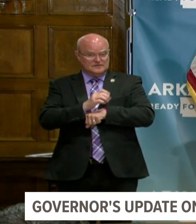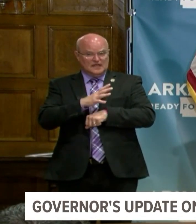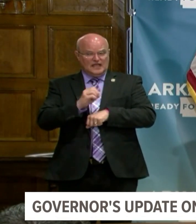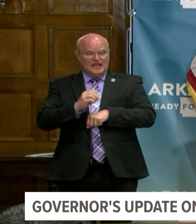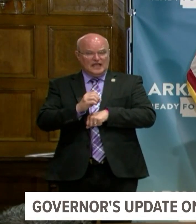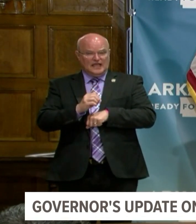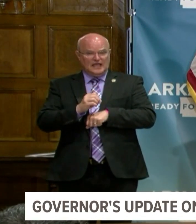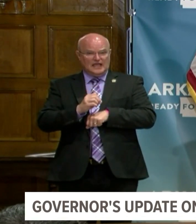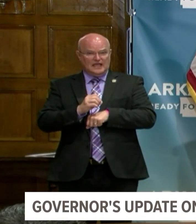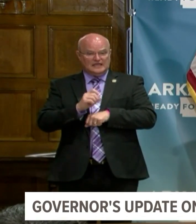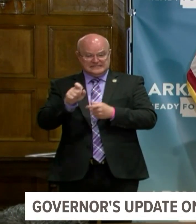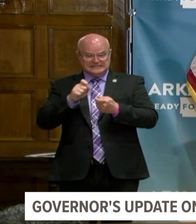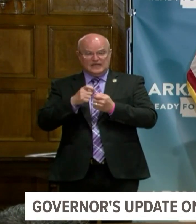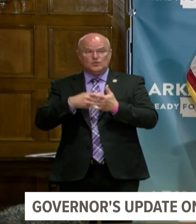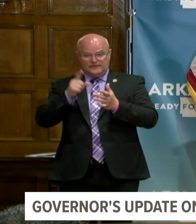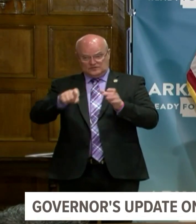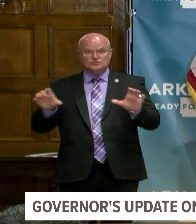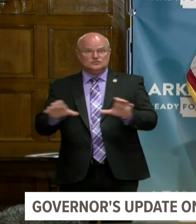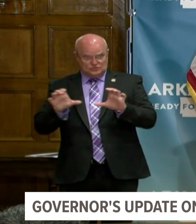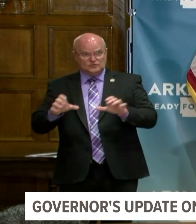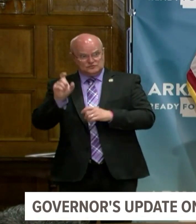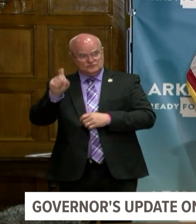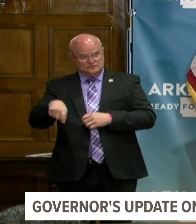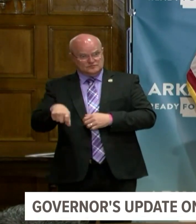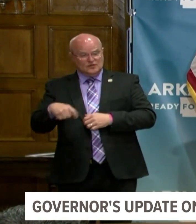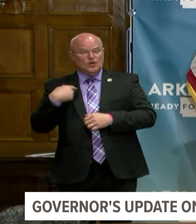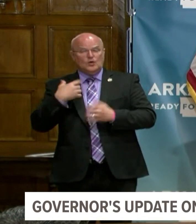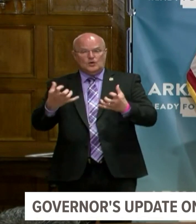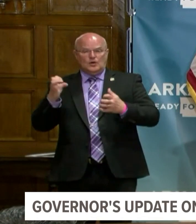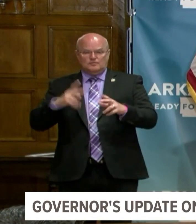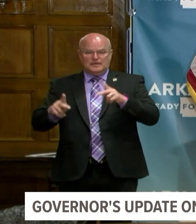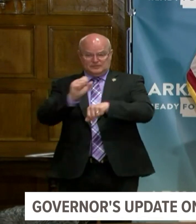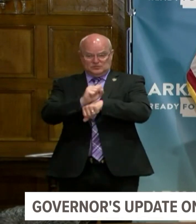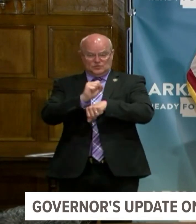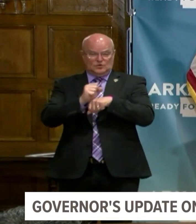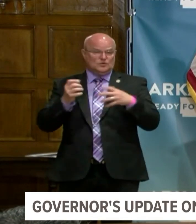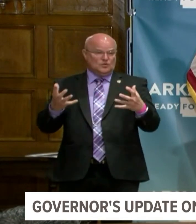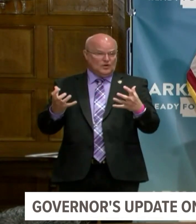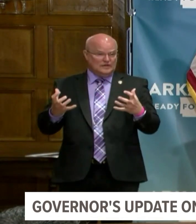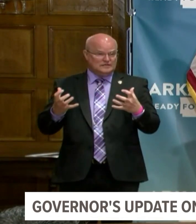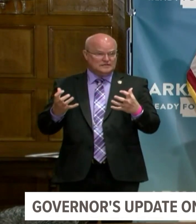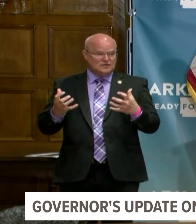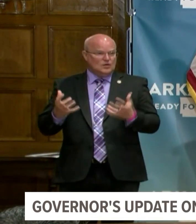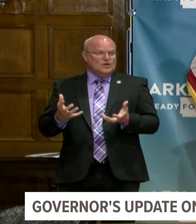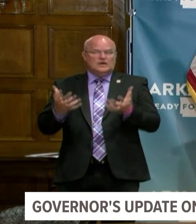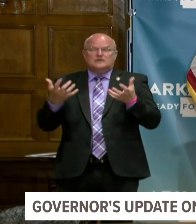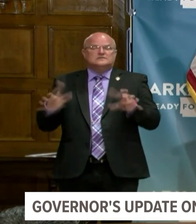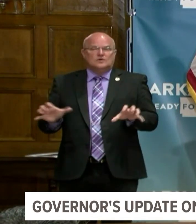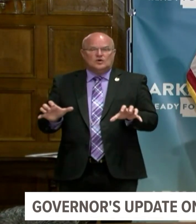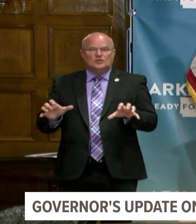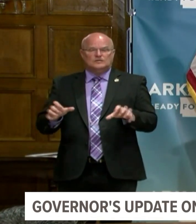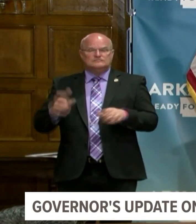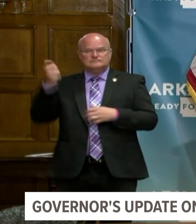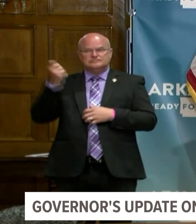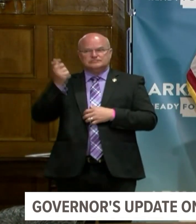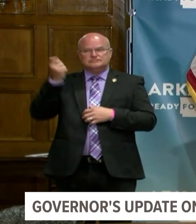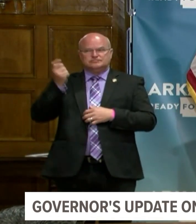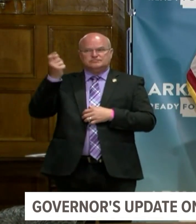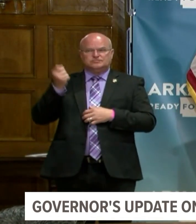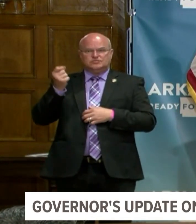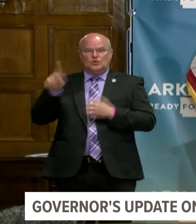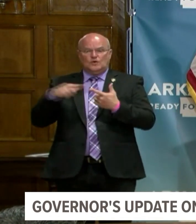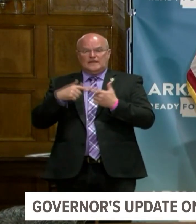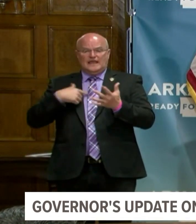and that's exactly what they should do. We want people to work. We don't want them to be on unemployment when they